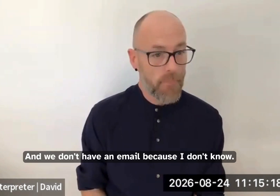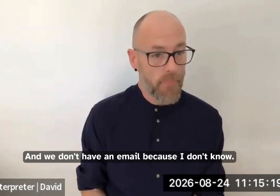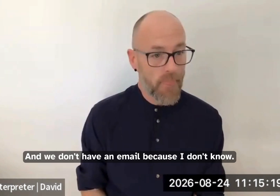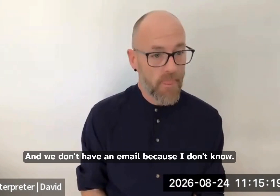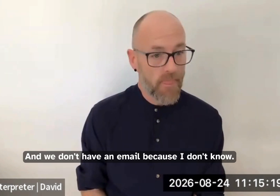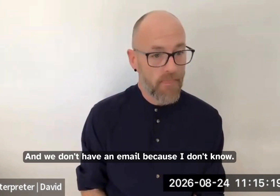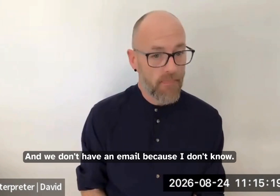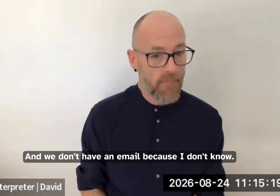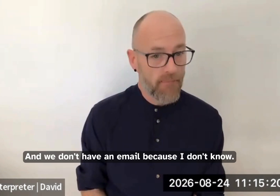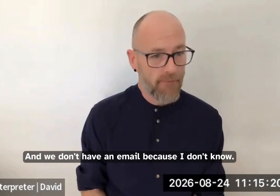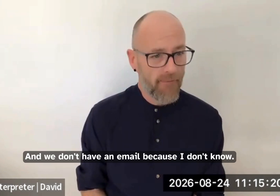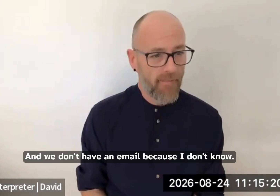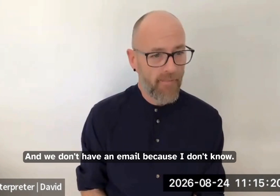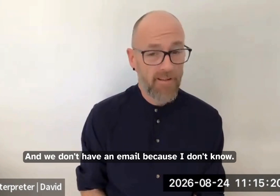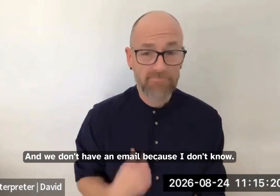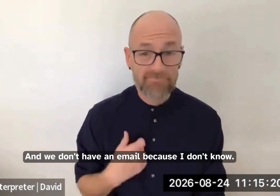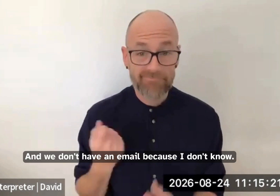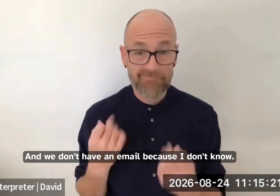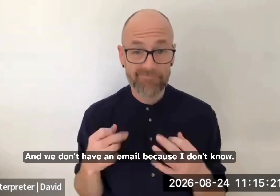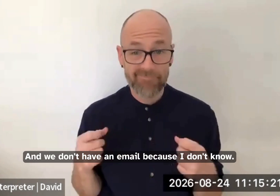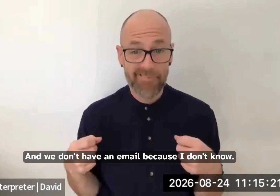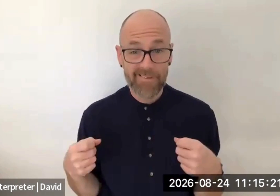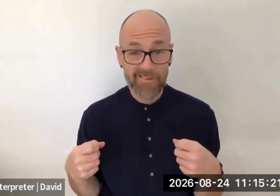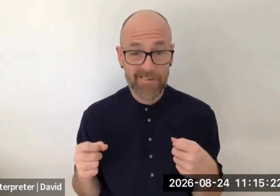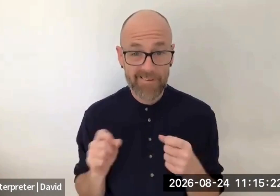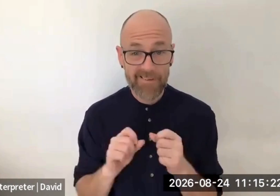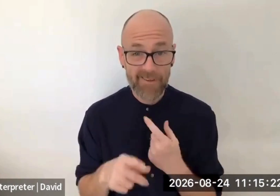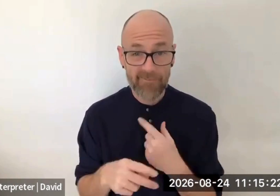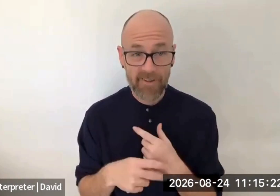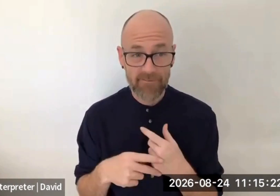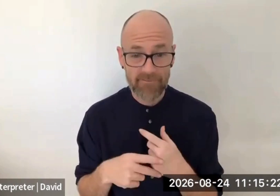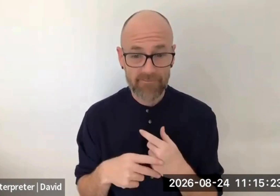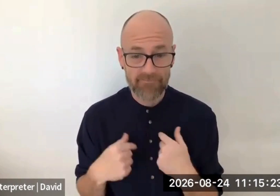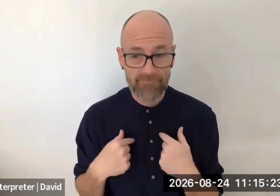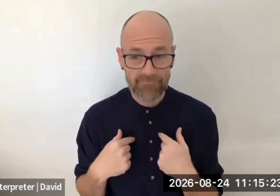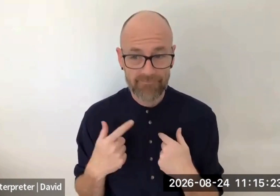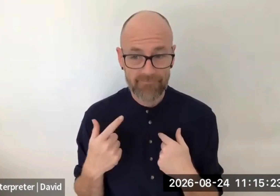And we don't have an email because I don't know.